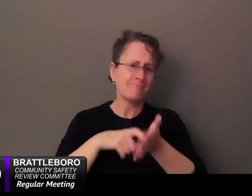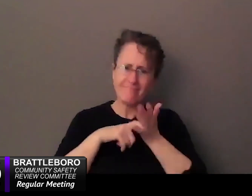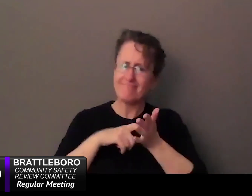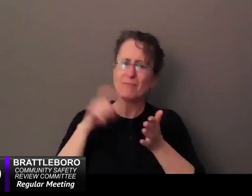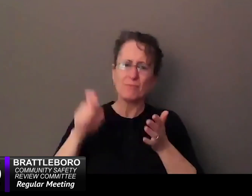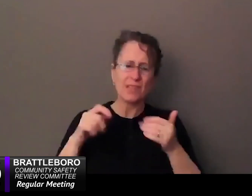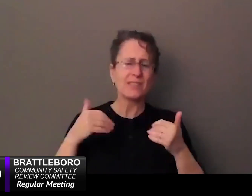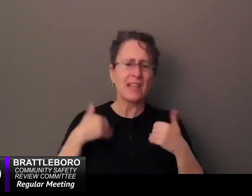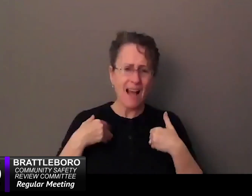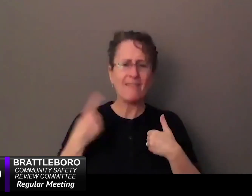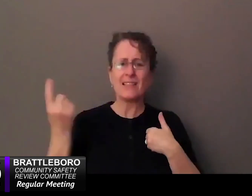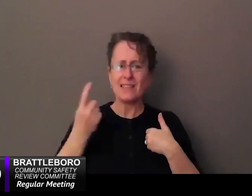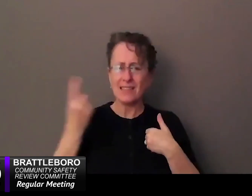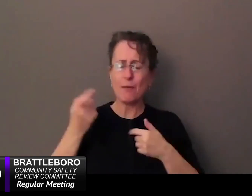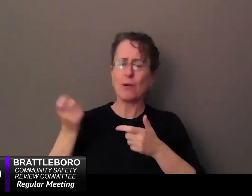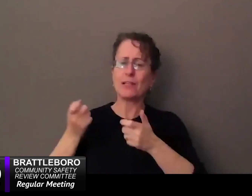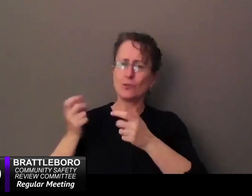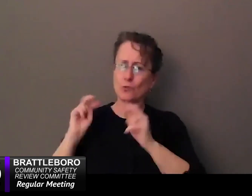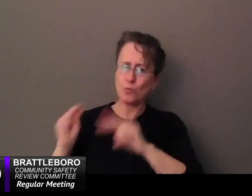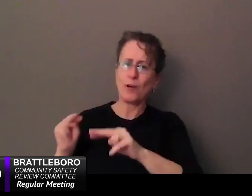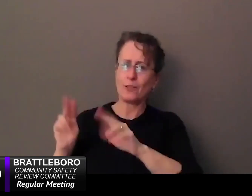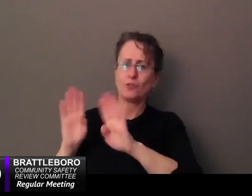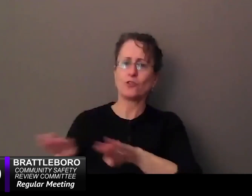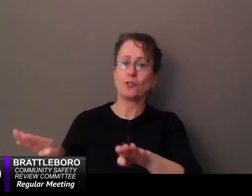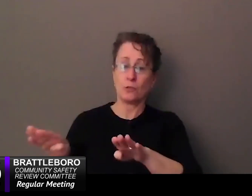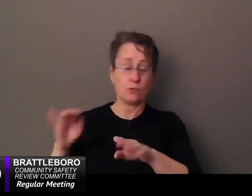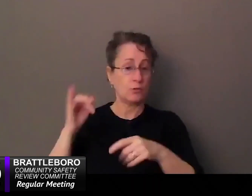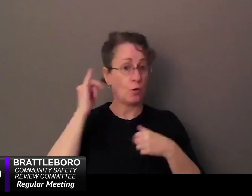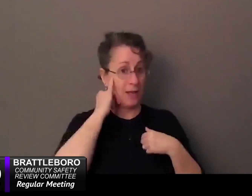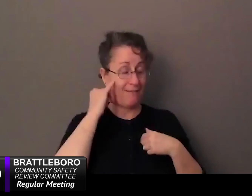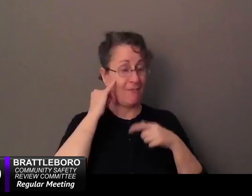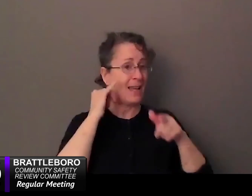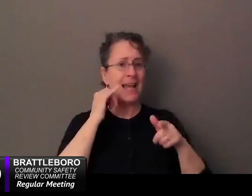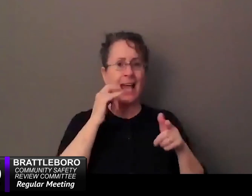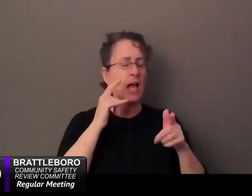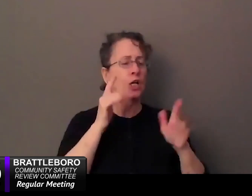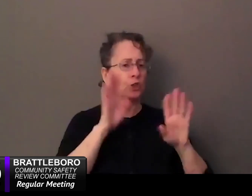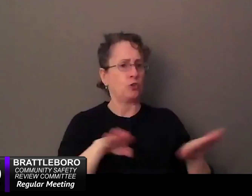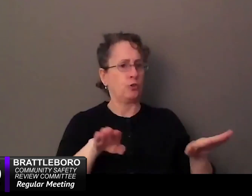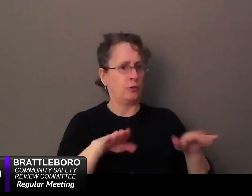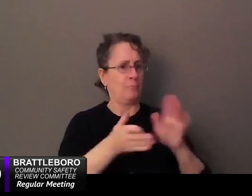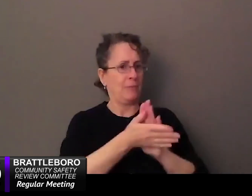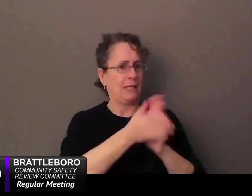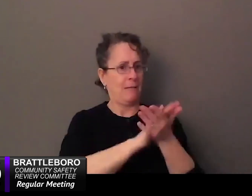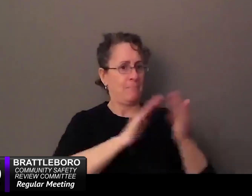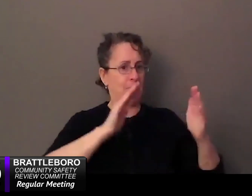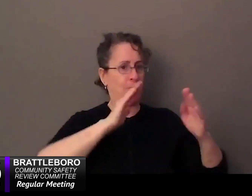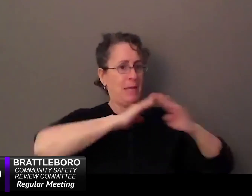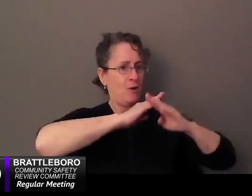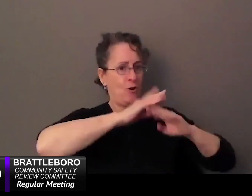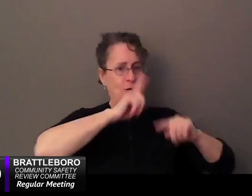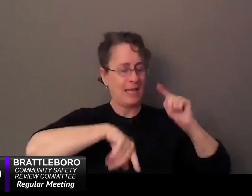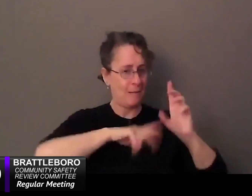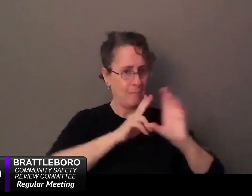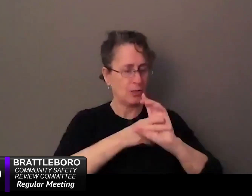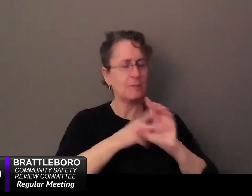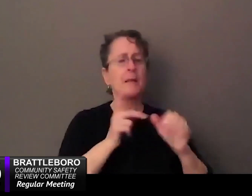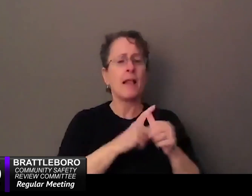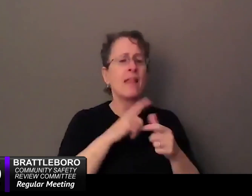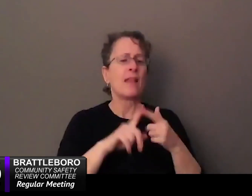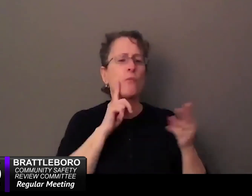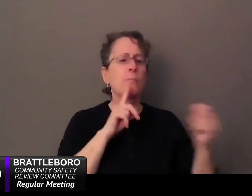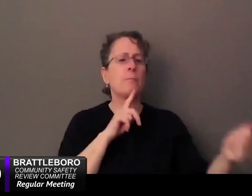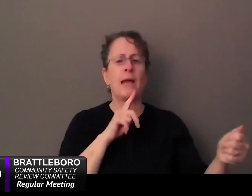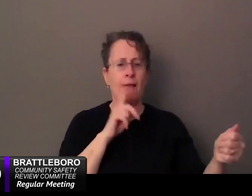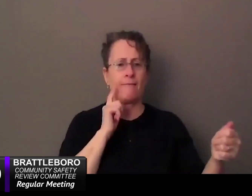be engaged. And if that's a barrier to anyone, we can help support that. Another accessibility tool around tech is that if somebody